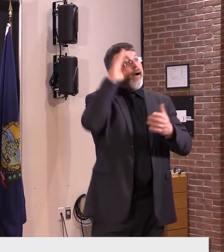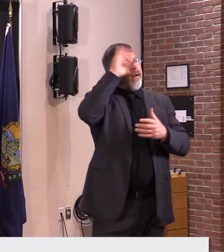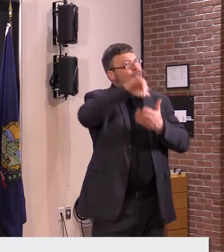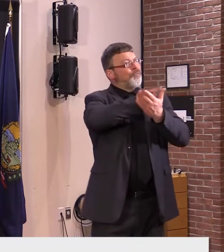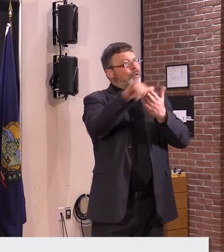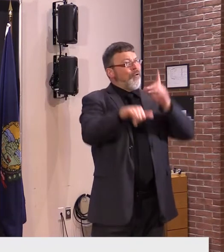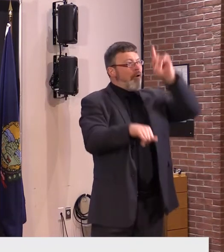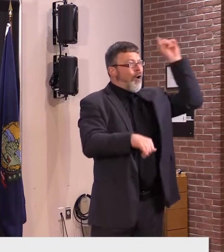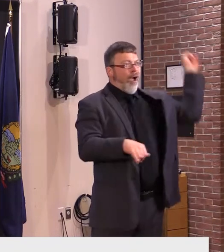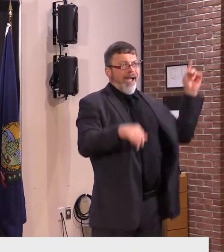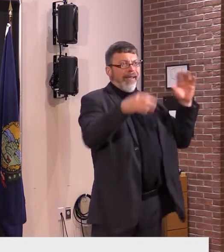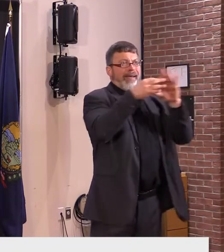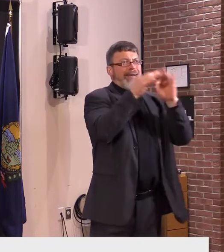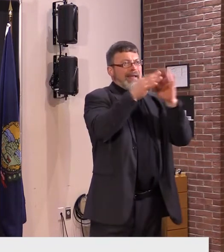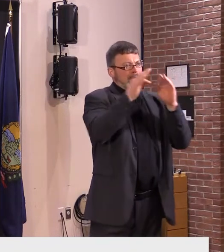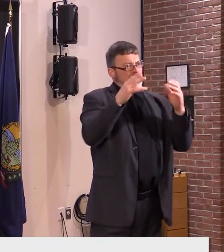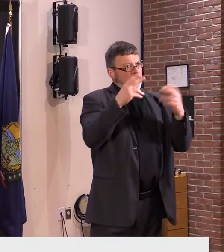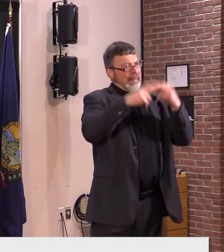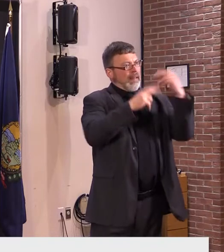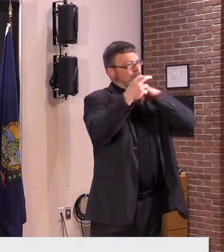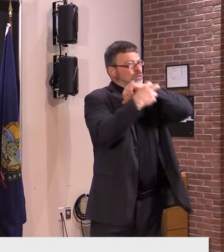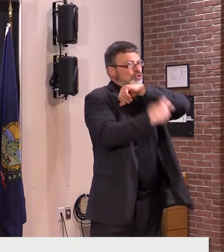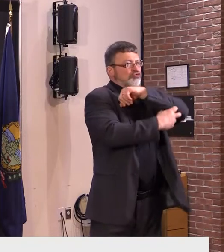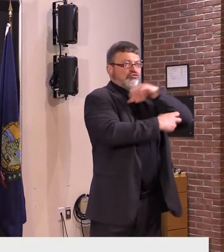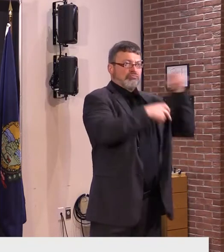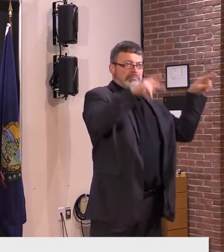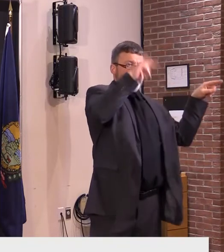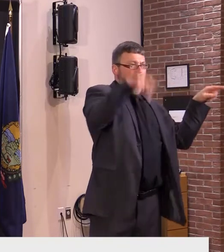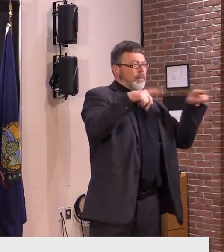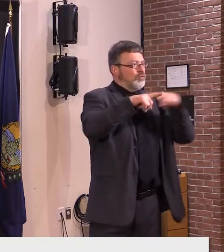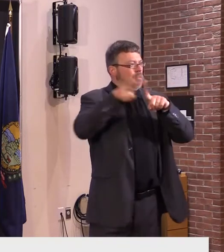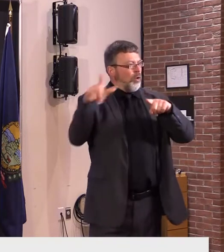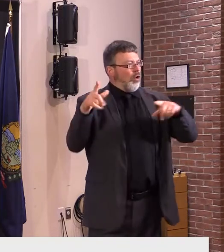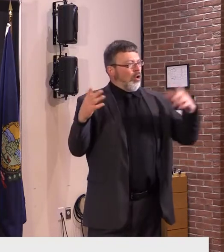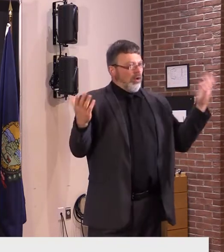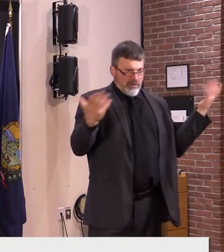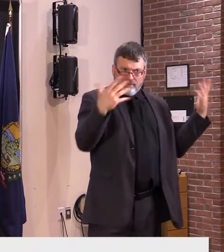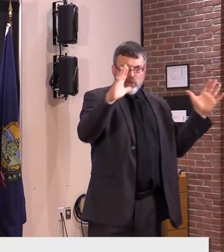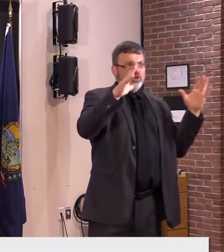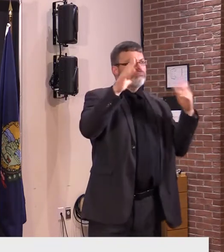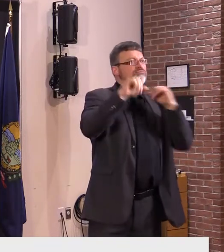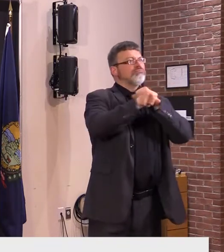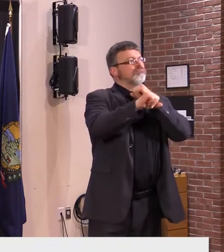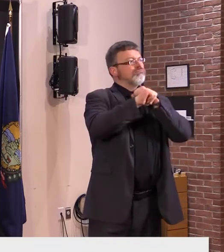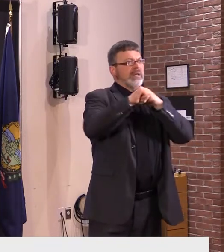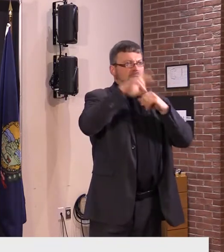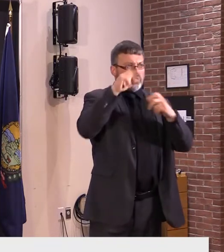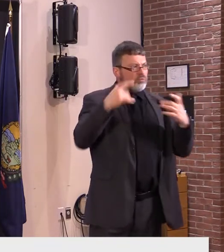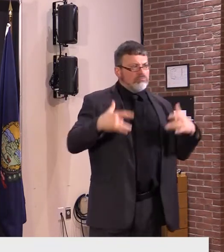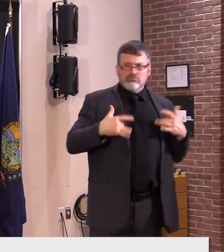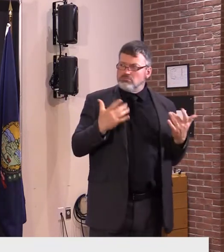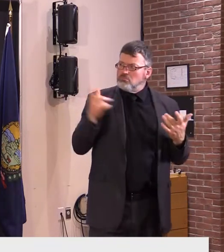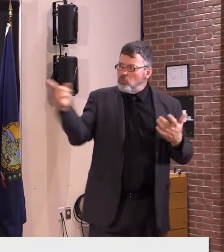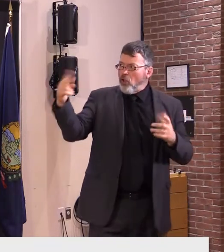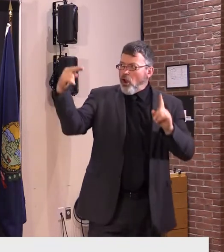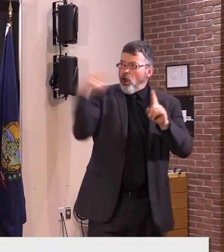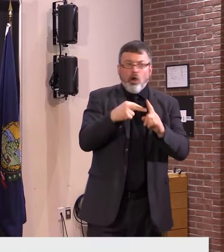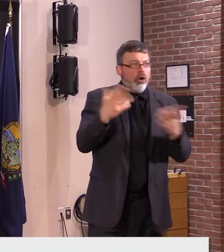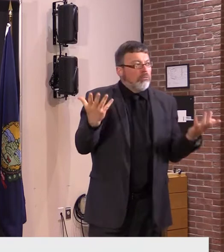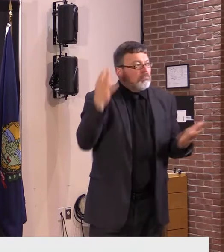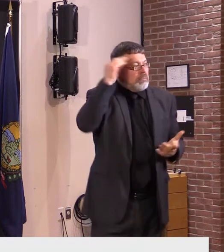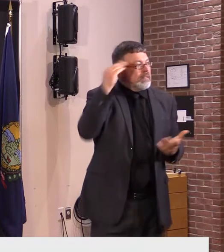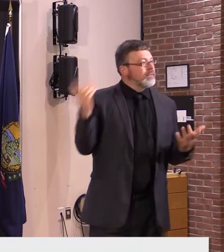and Plattsburgh. Is this something that you need or something that you support? That may be more of a want than a